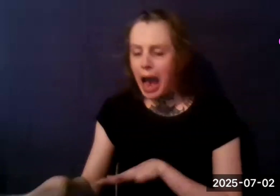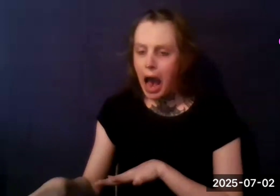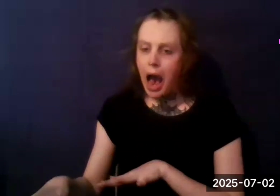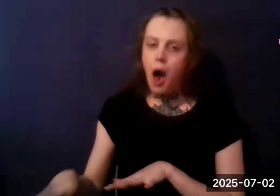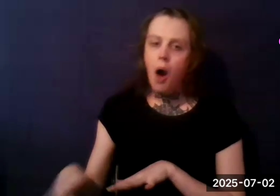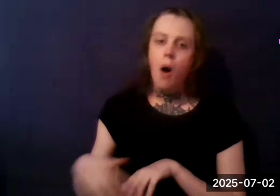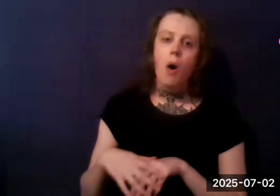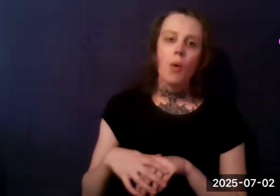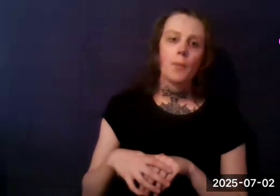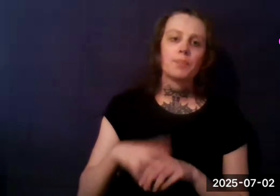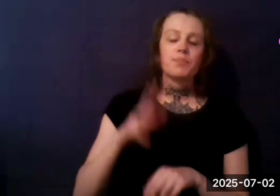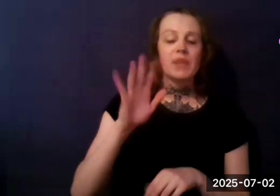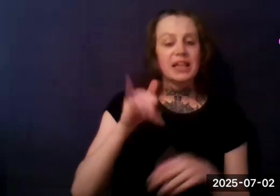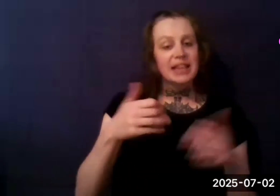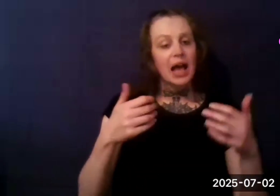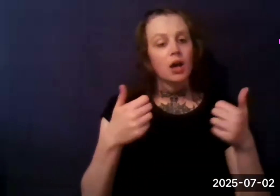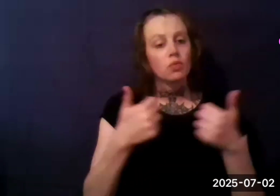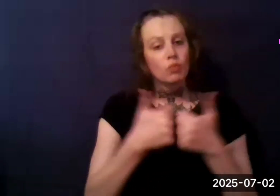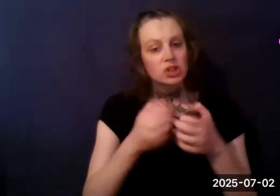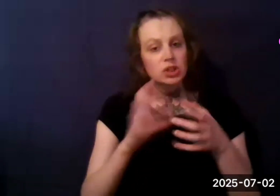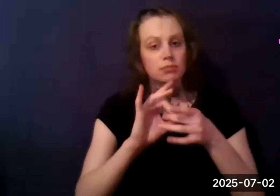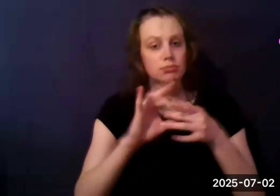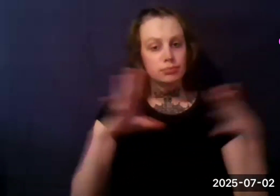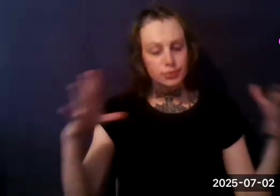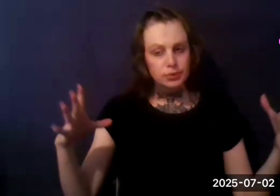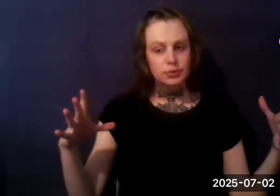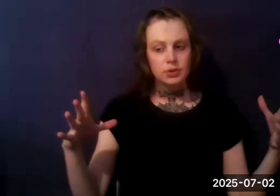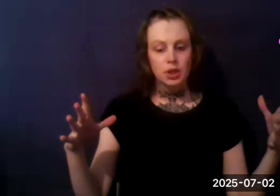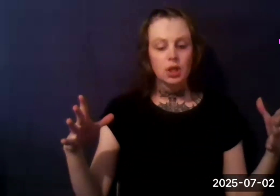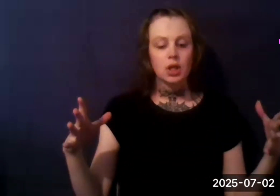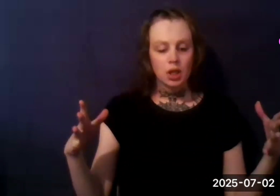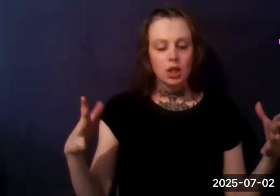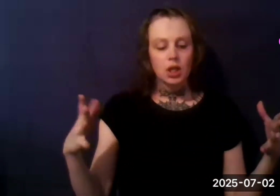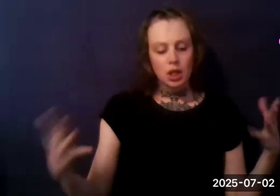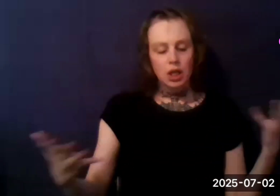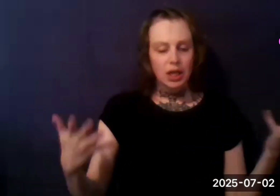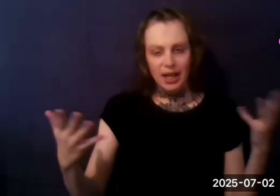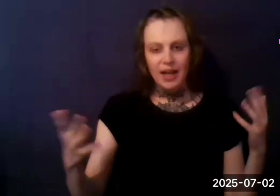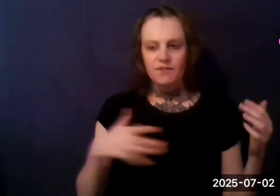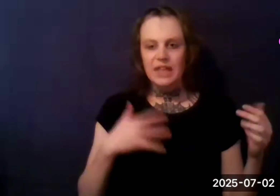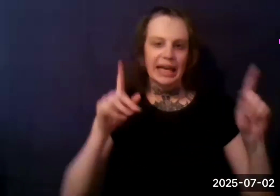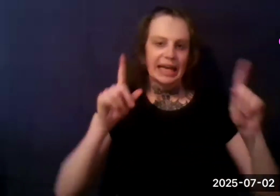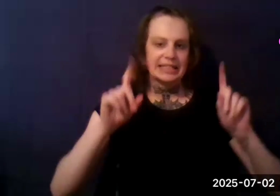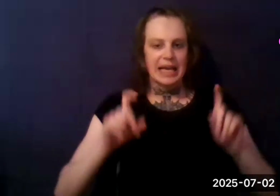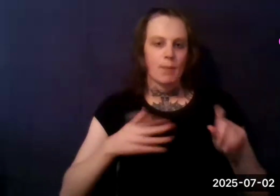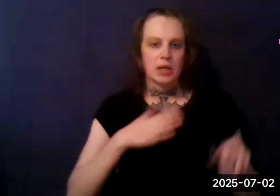sobriety. Um, and